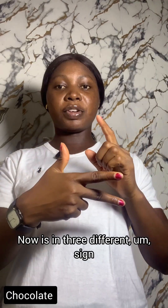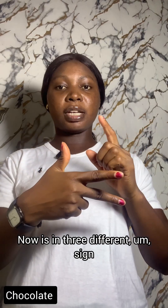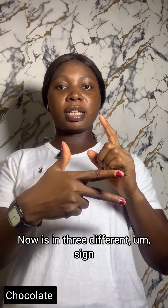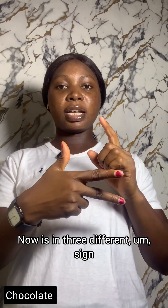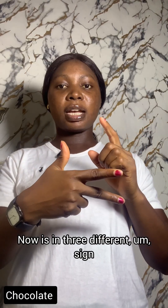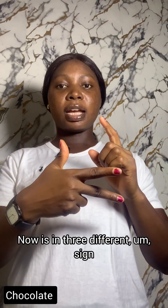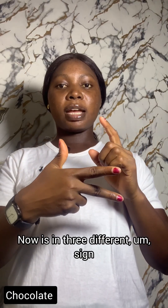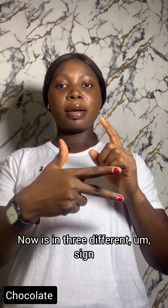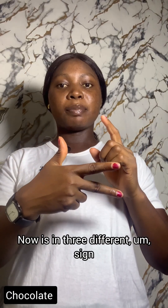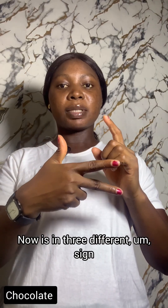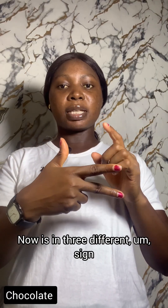different sign.